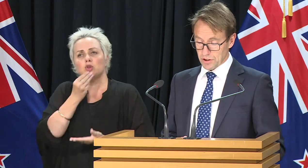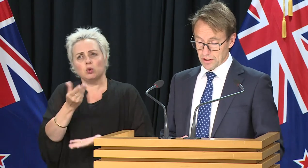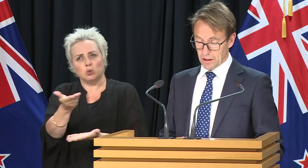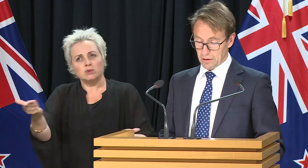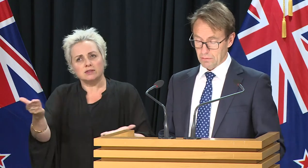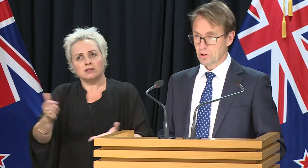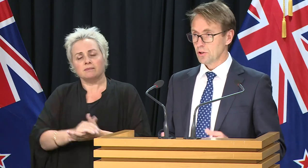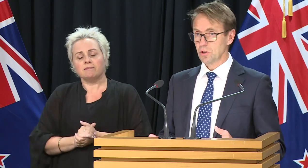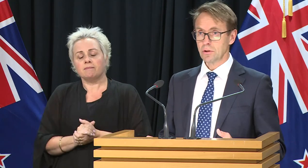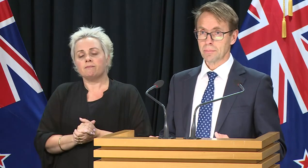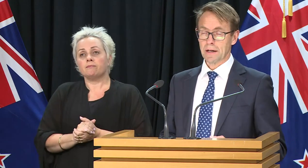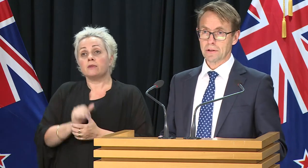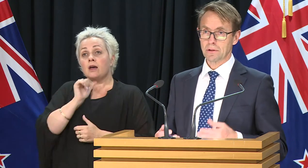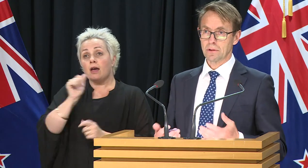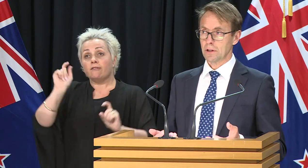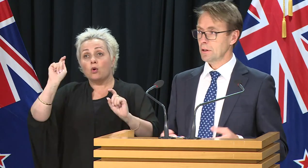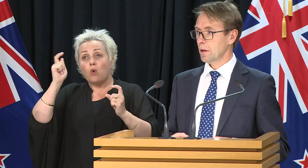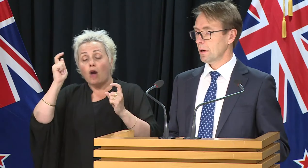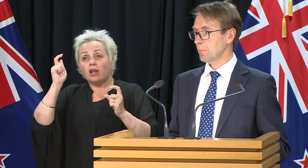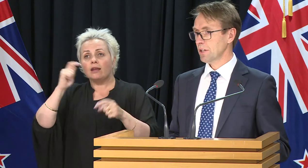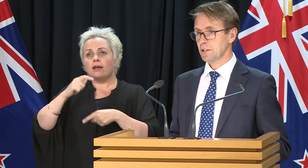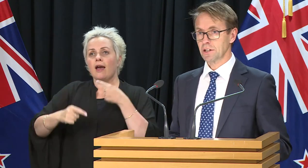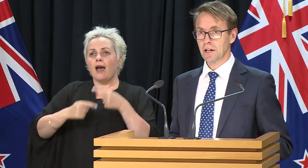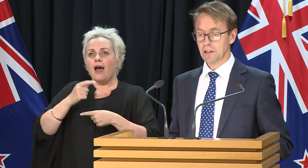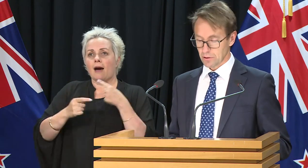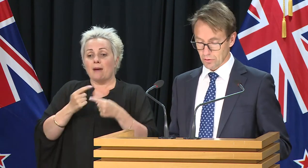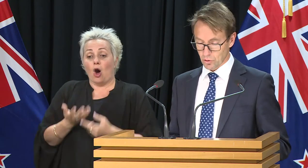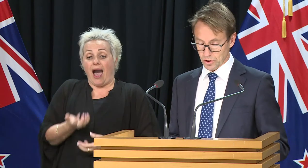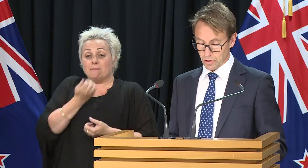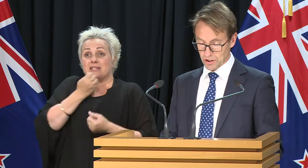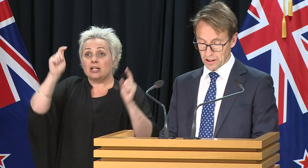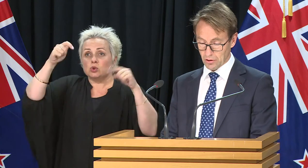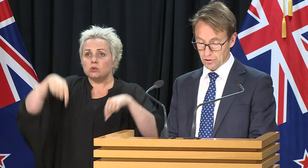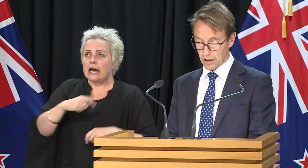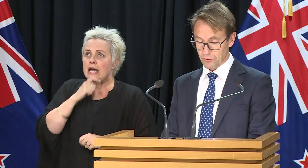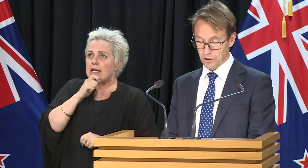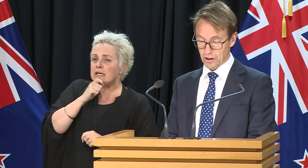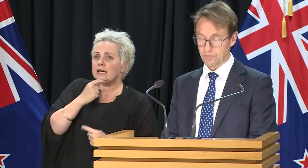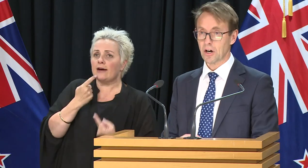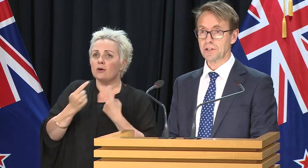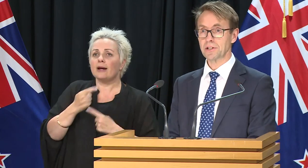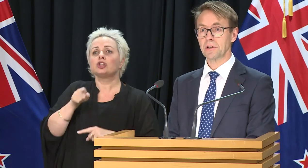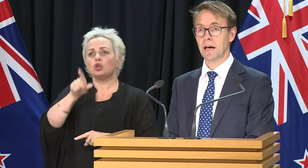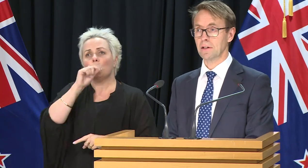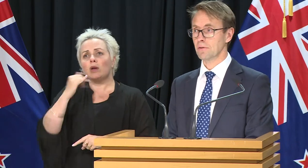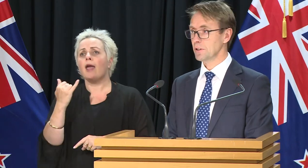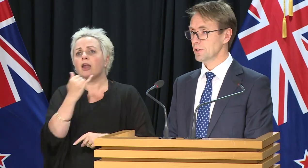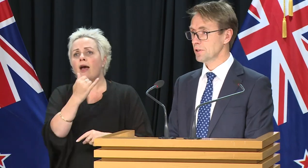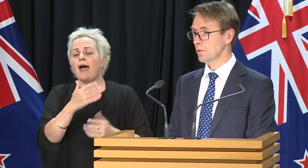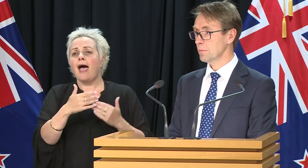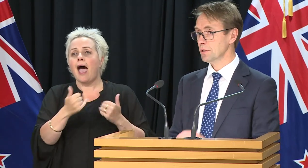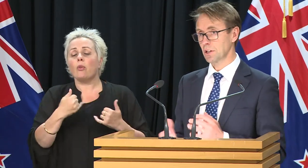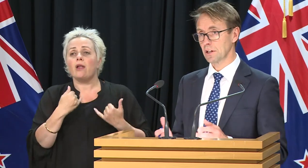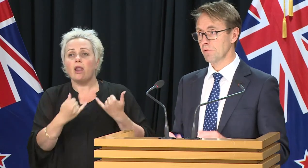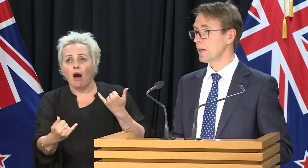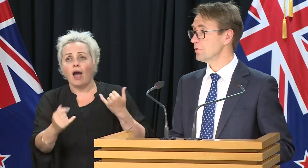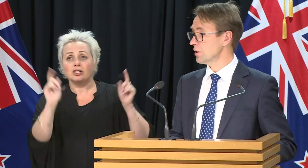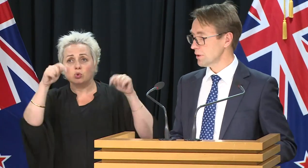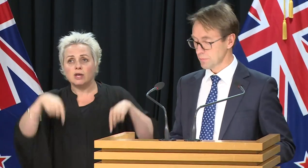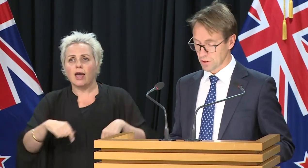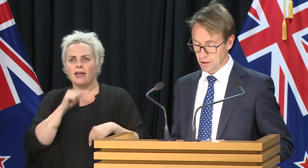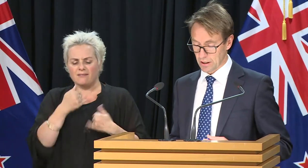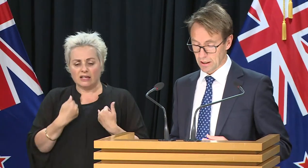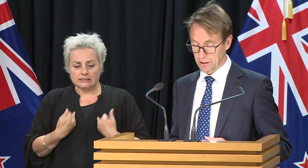Anyone who is concerned about the update today can, of course, contact Healthline for advice and, if necessary, particularly if they